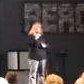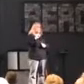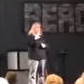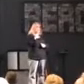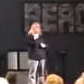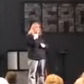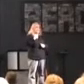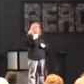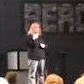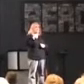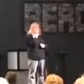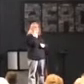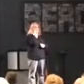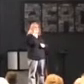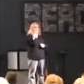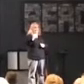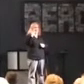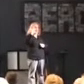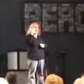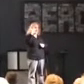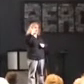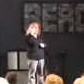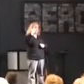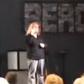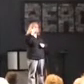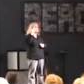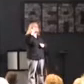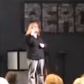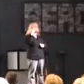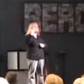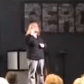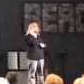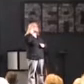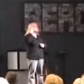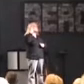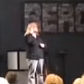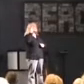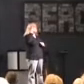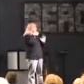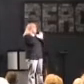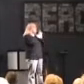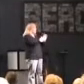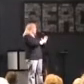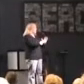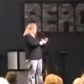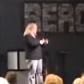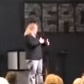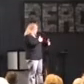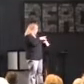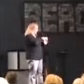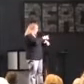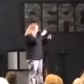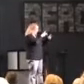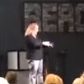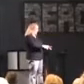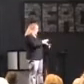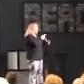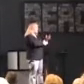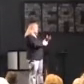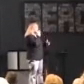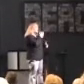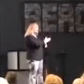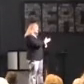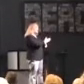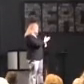Micah 6:8, it reads, "He has shown you, O mortal, what is good. What does the Lord require of you?